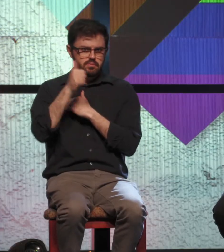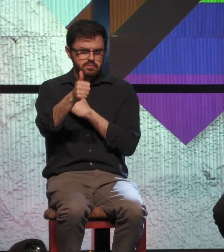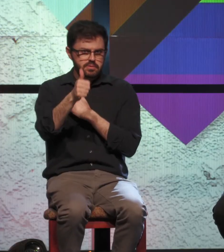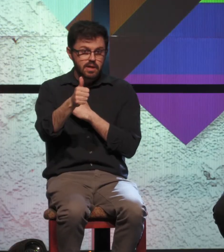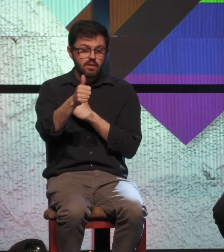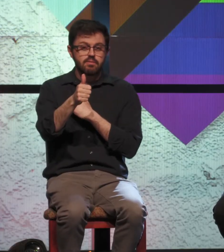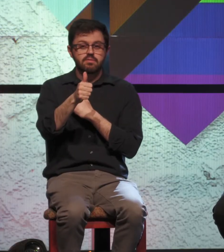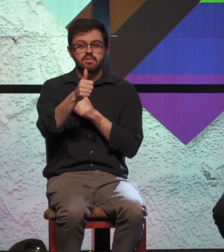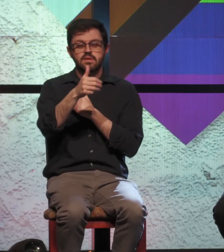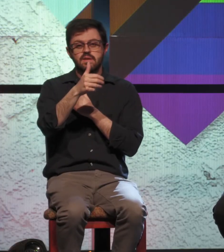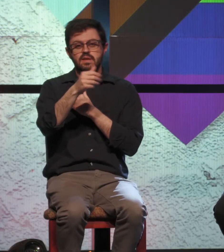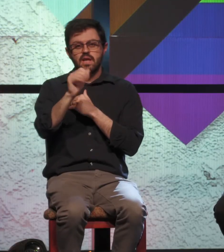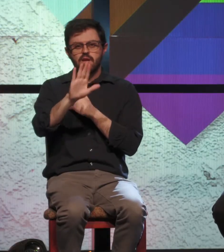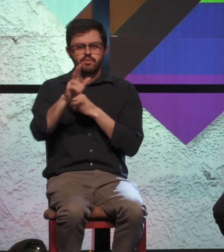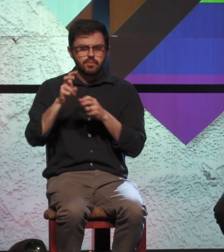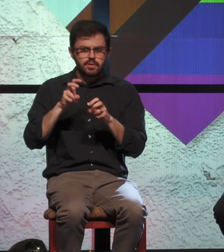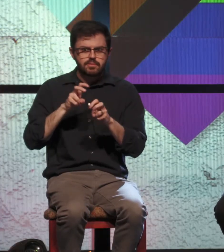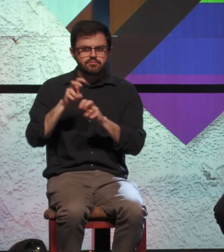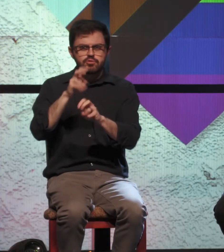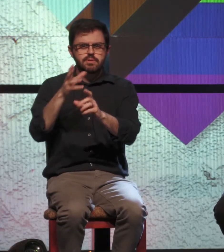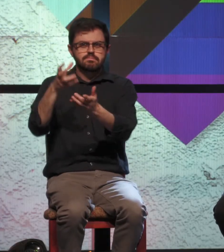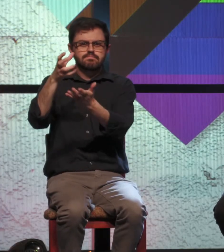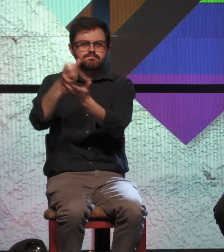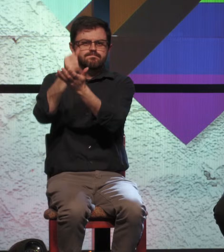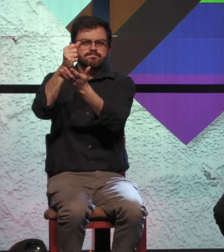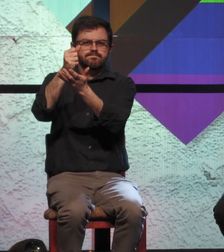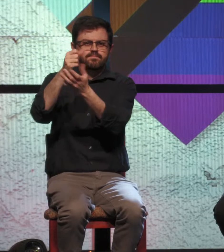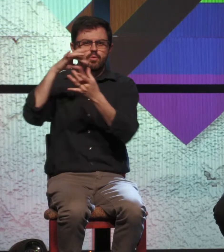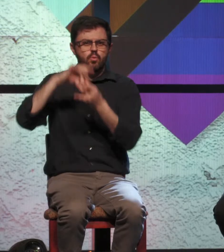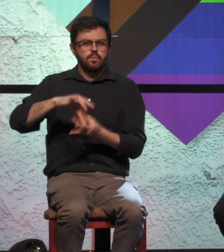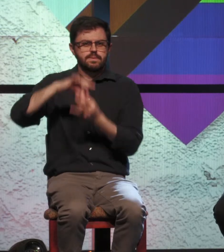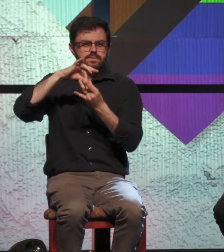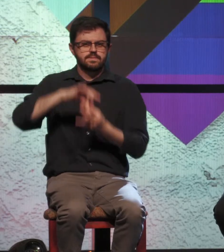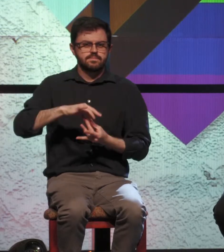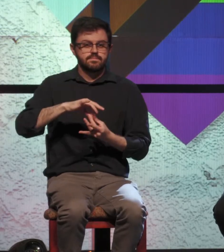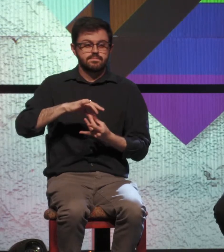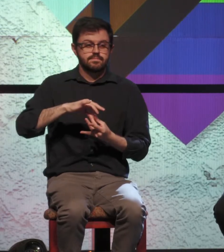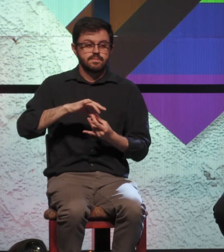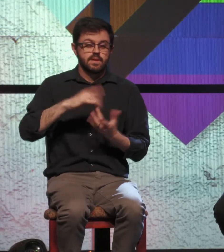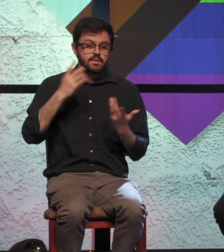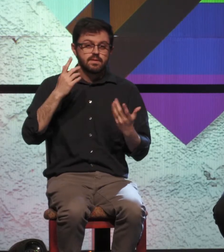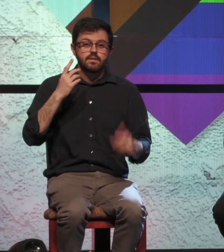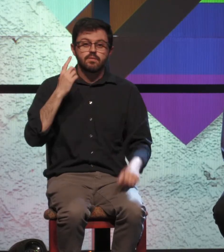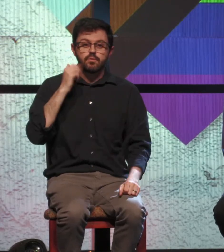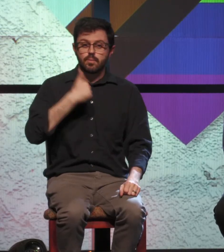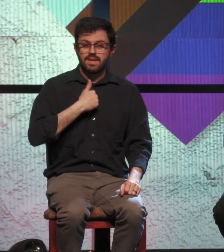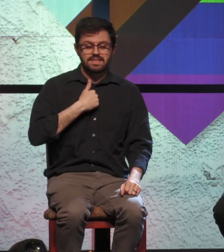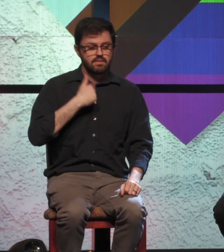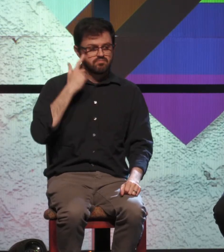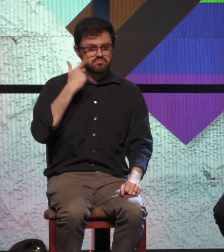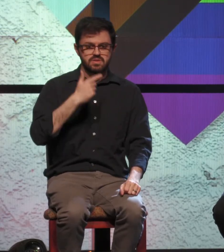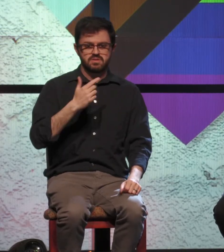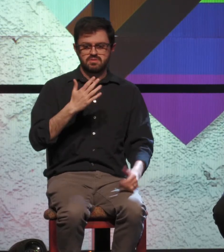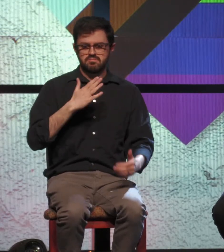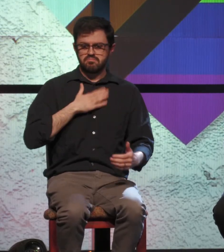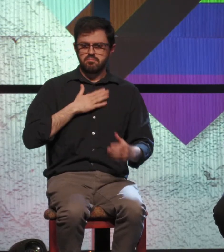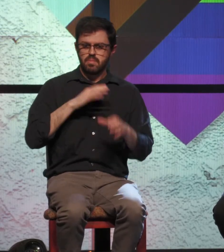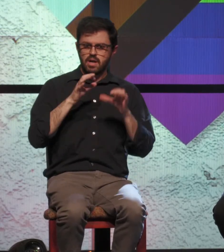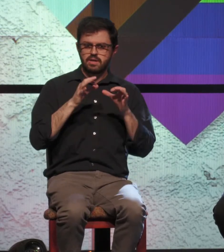It's on me. I have to take responsibility. I have to be the one to create and cultivate the plan, to live into it.